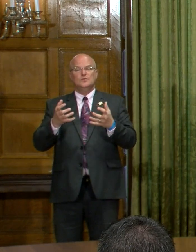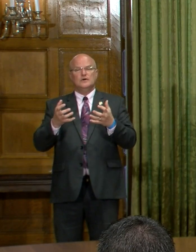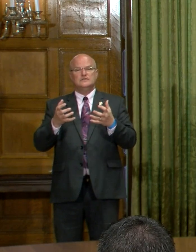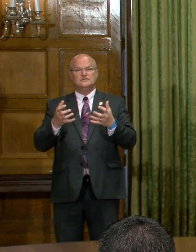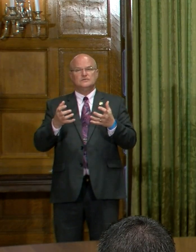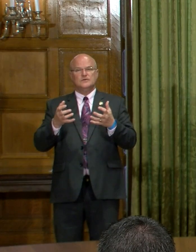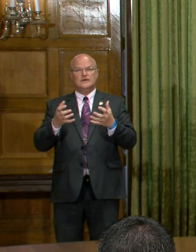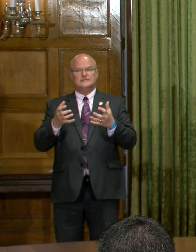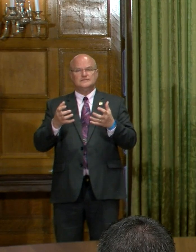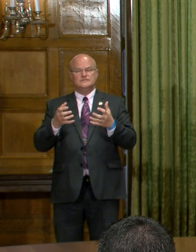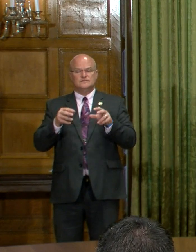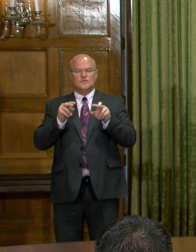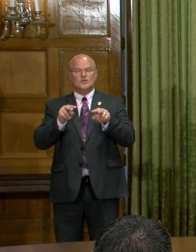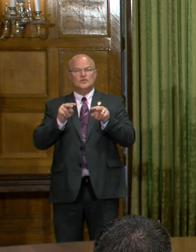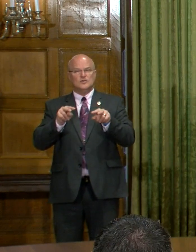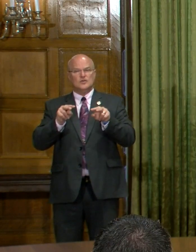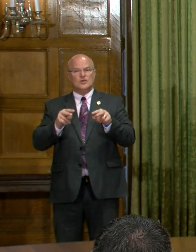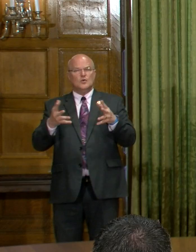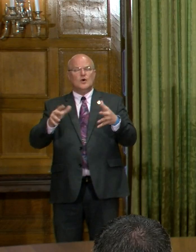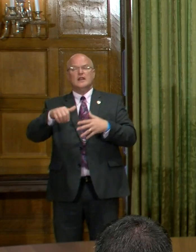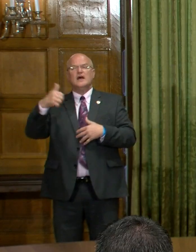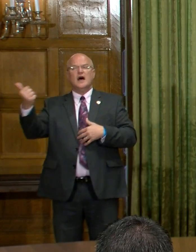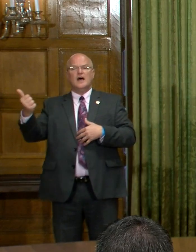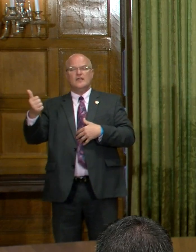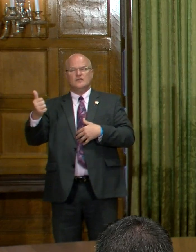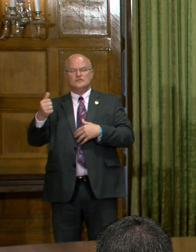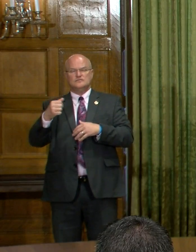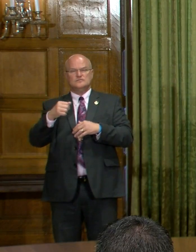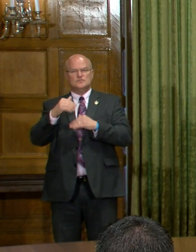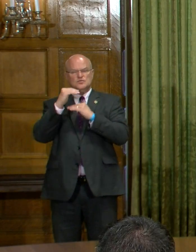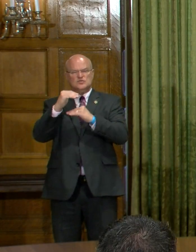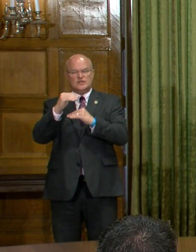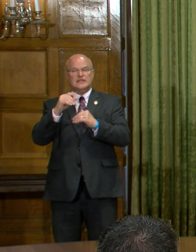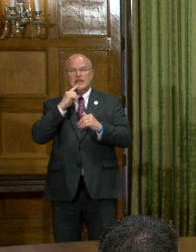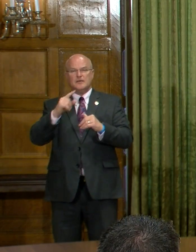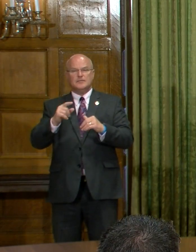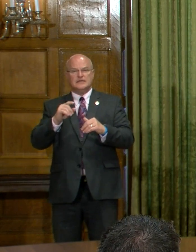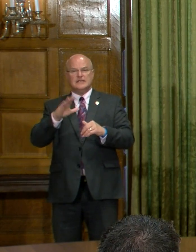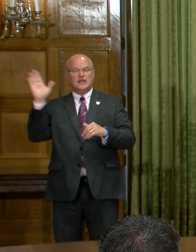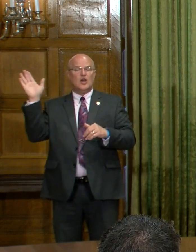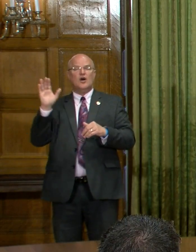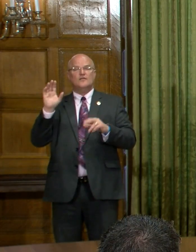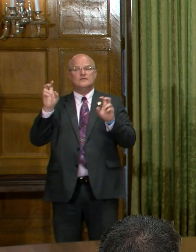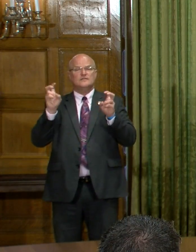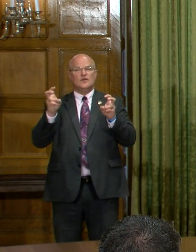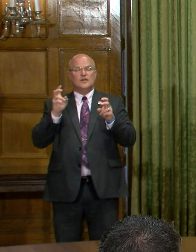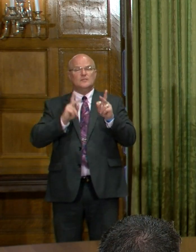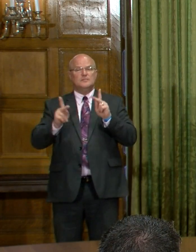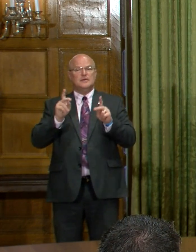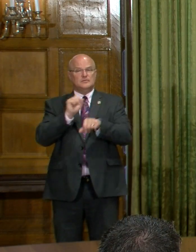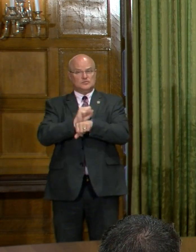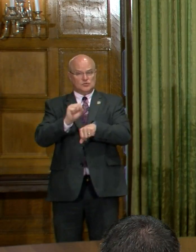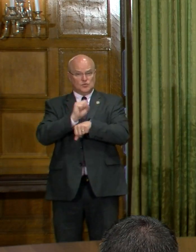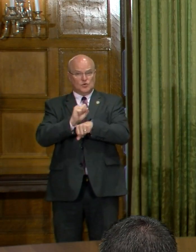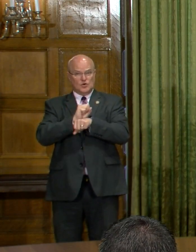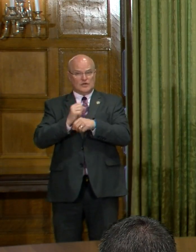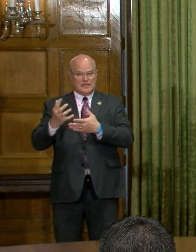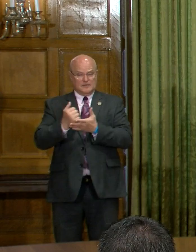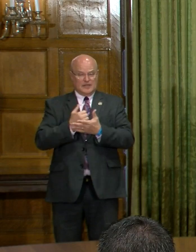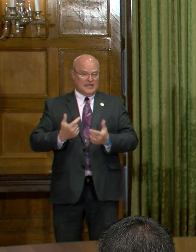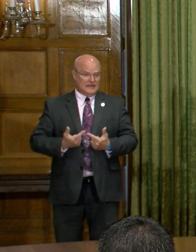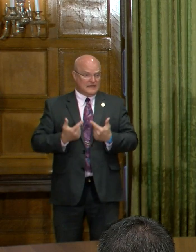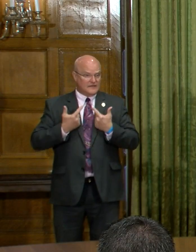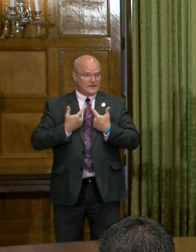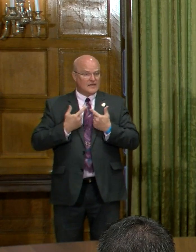to look to see what other restrictions can be lifted in terms of allowing people to work and make a